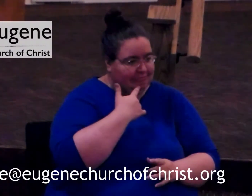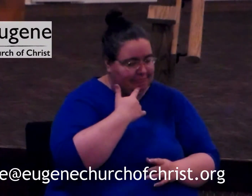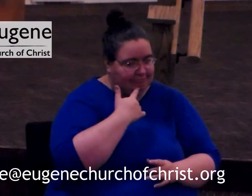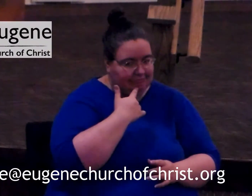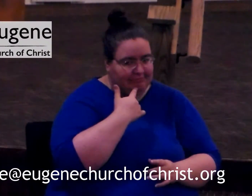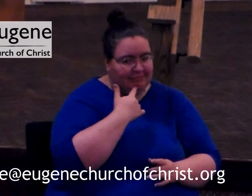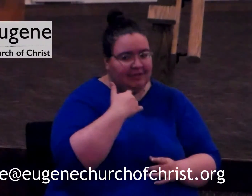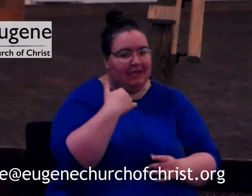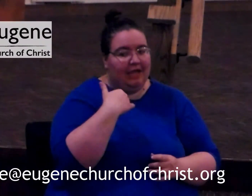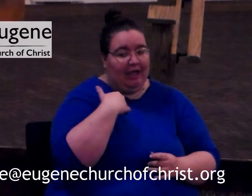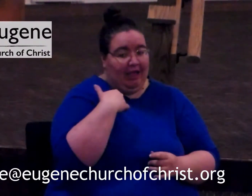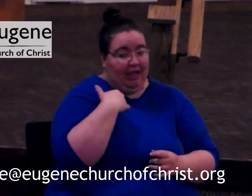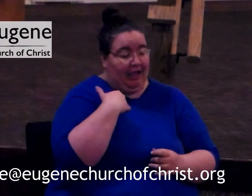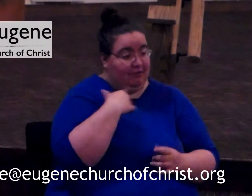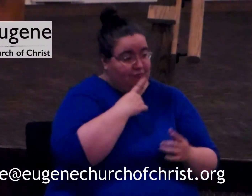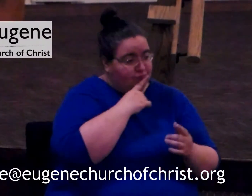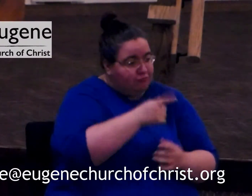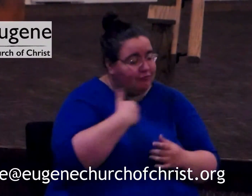her.